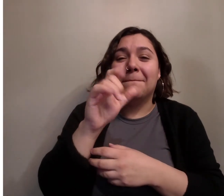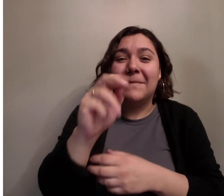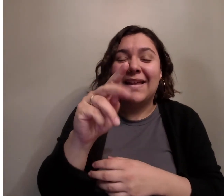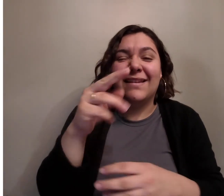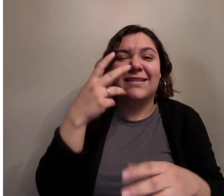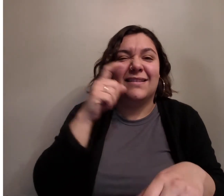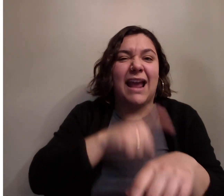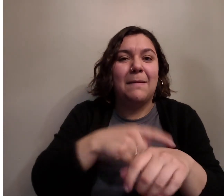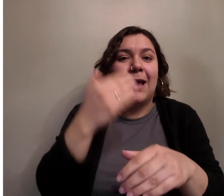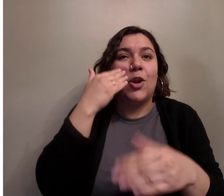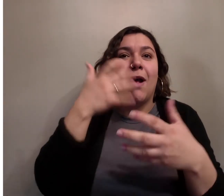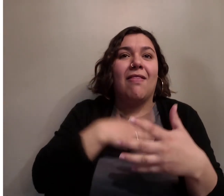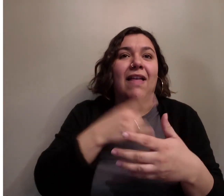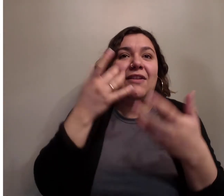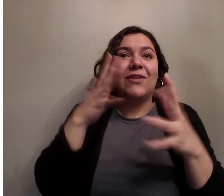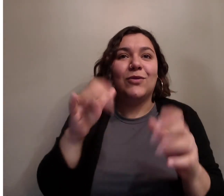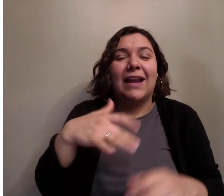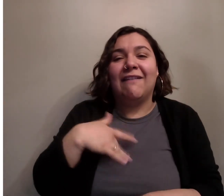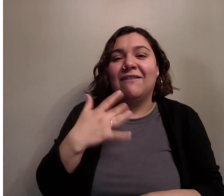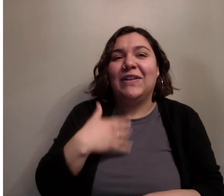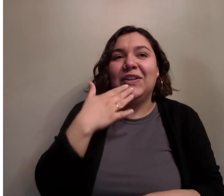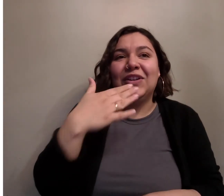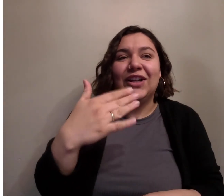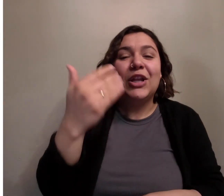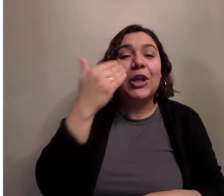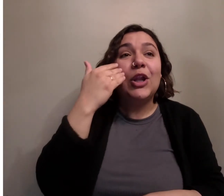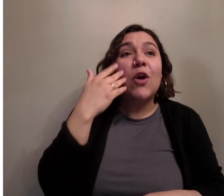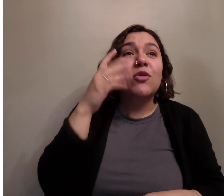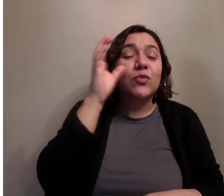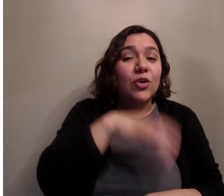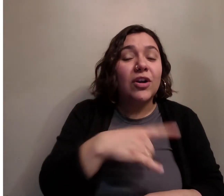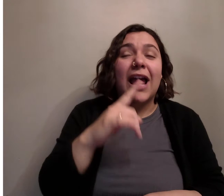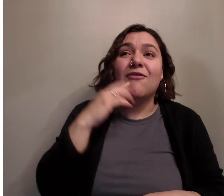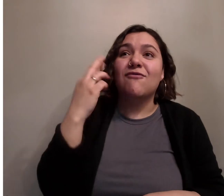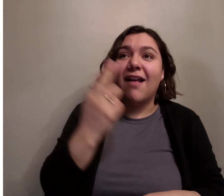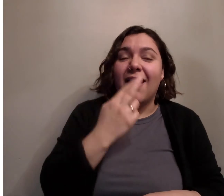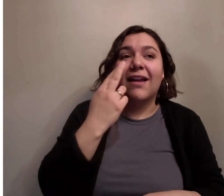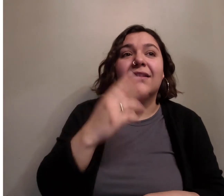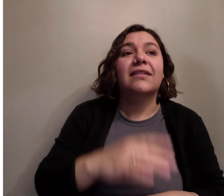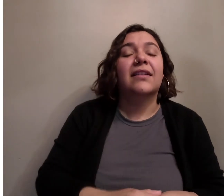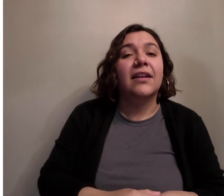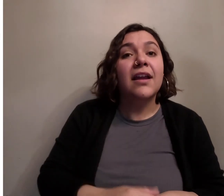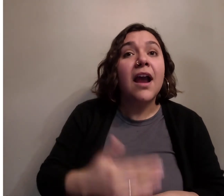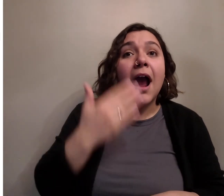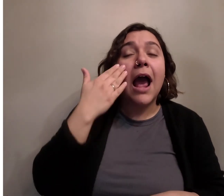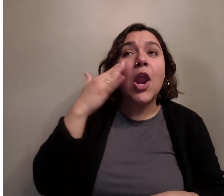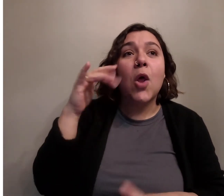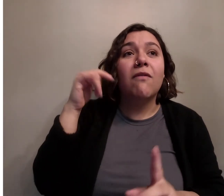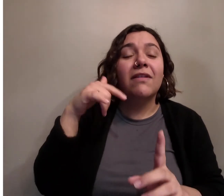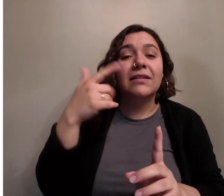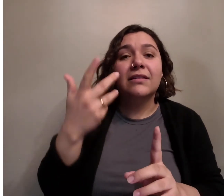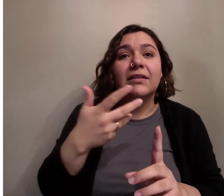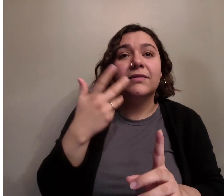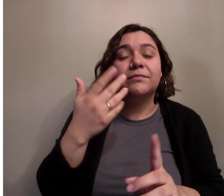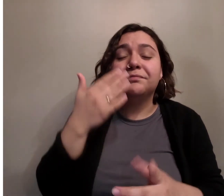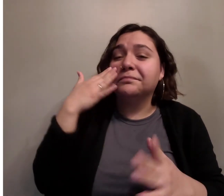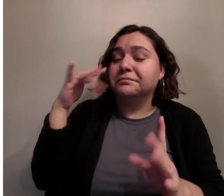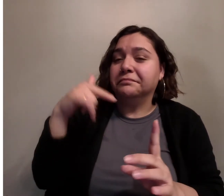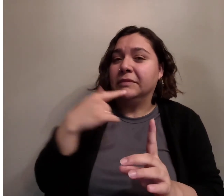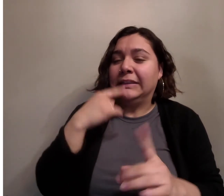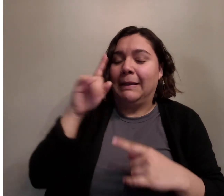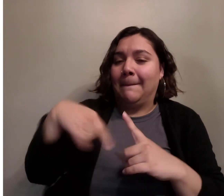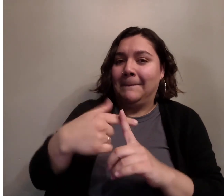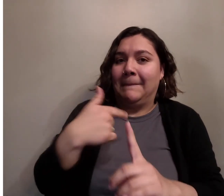that I know that I already like, so that I can feel good. And you know what's really weird? I found myself I don't know what